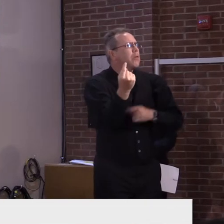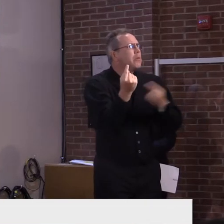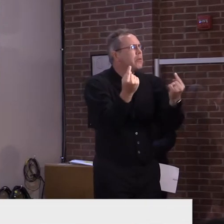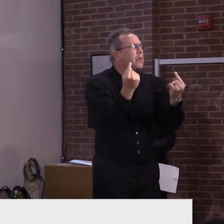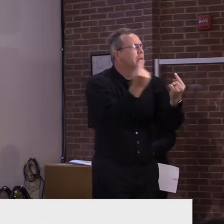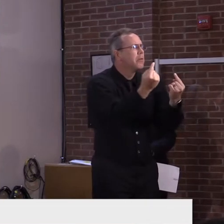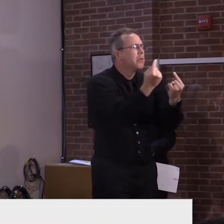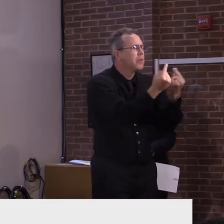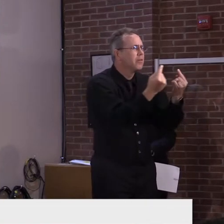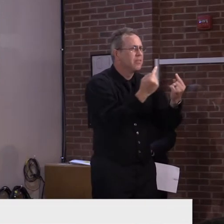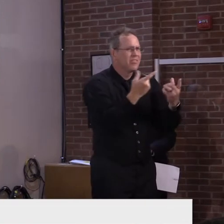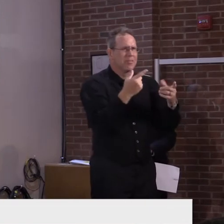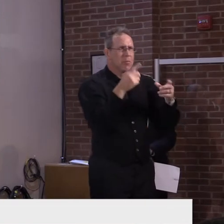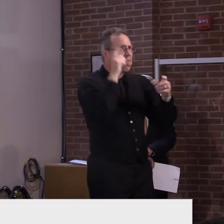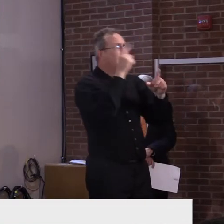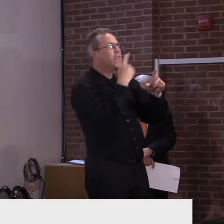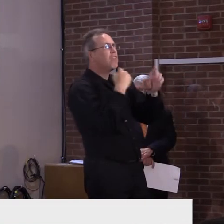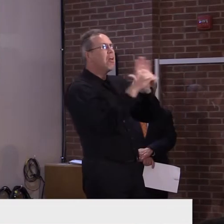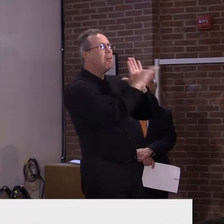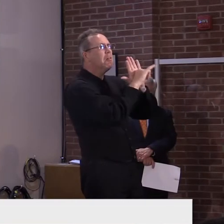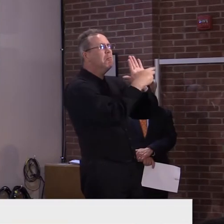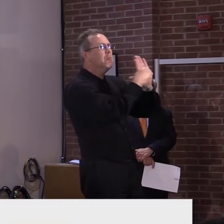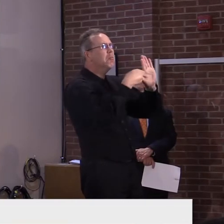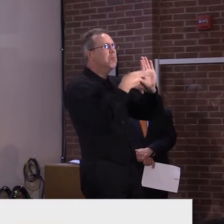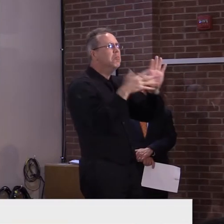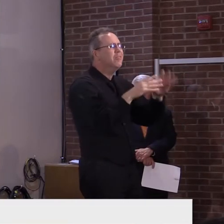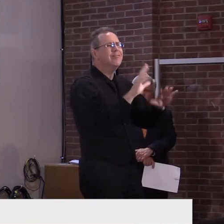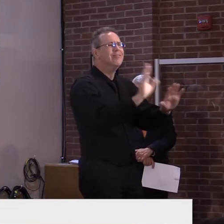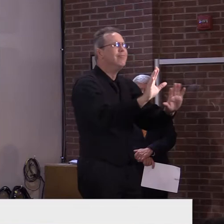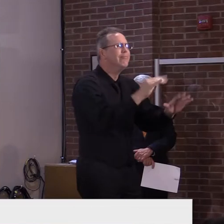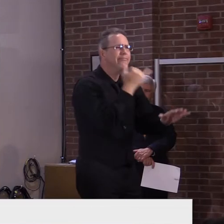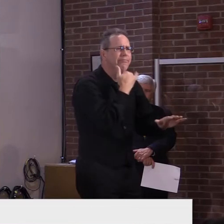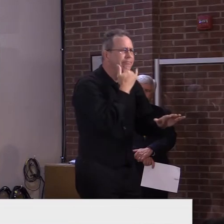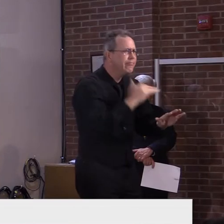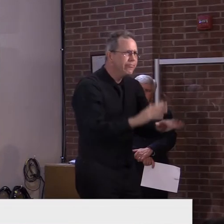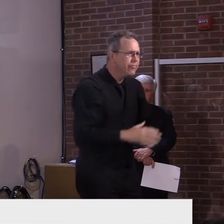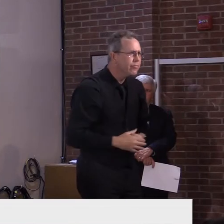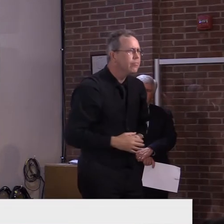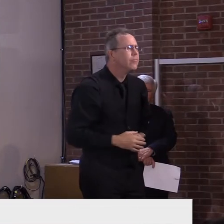2.1. In Orange, it's 3.4. Lamoille has 4 per